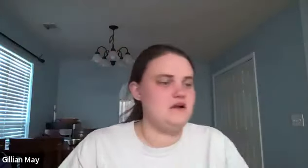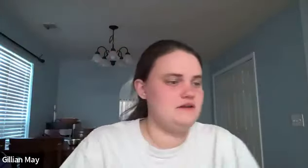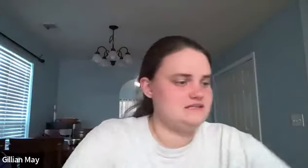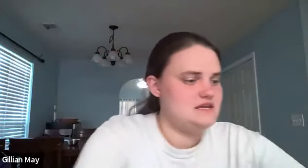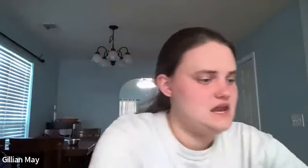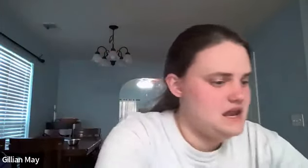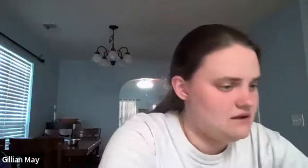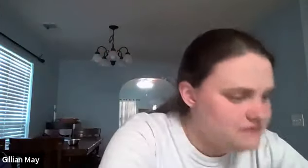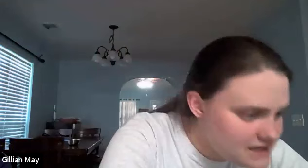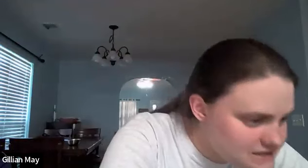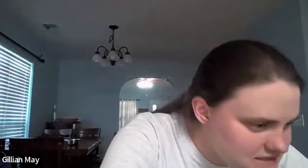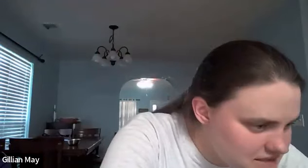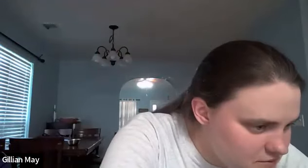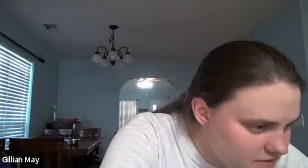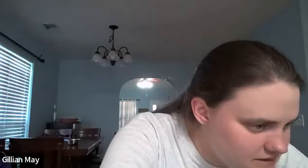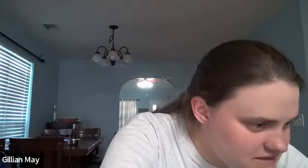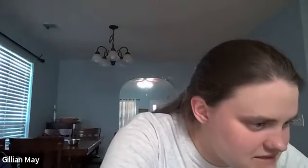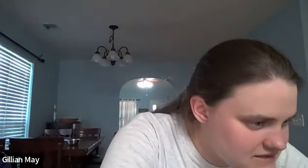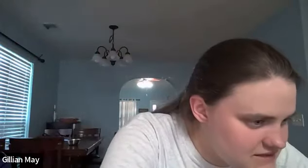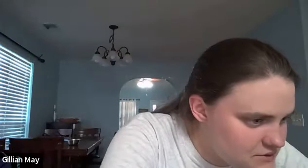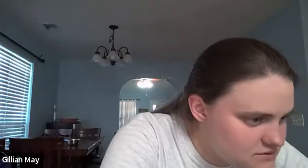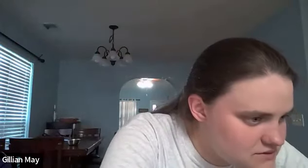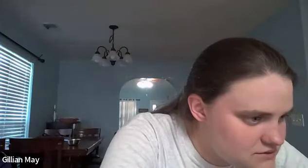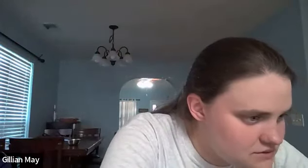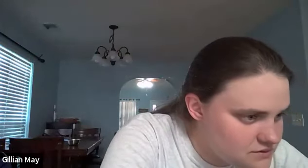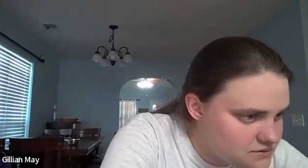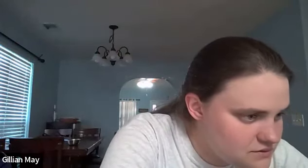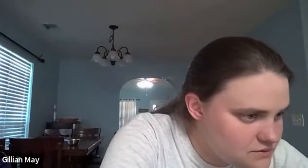All right, now let's see where the rest of this list goes.